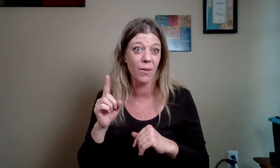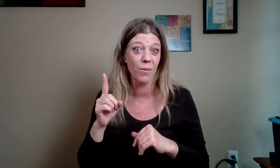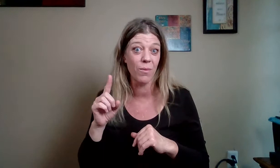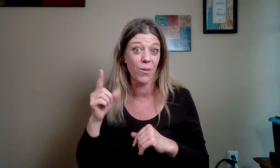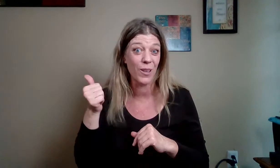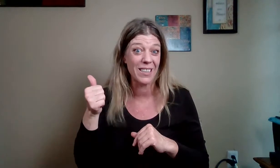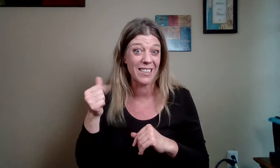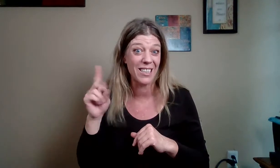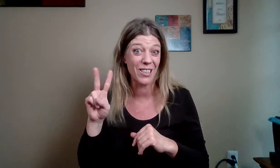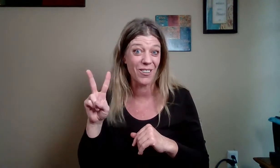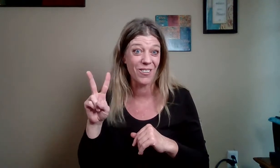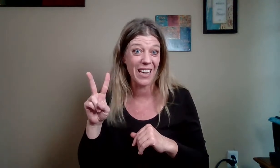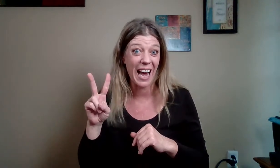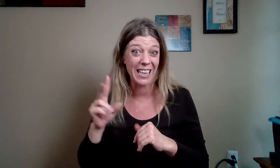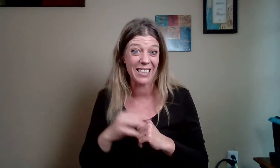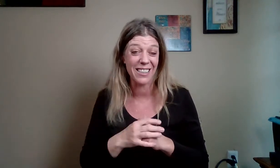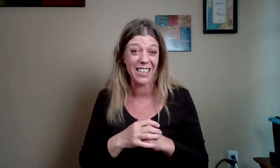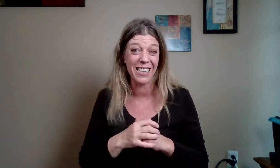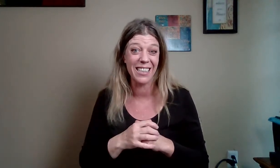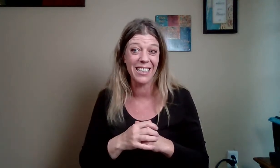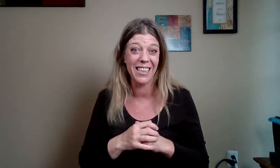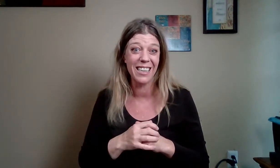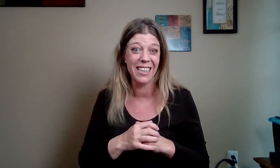The first two, actually.